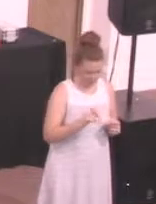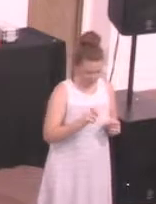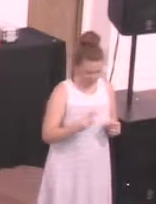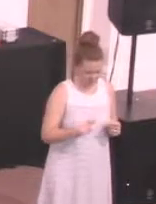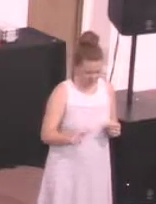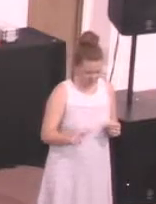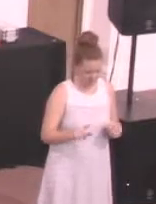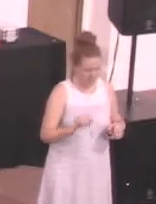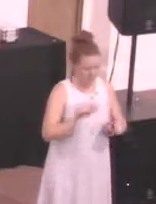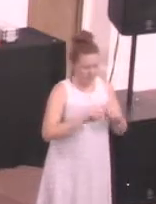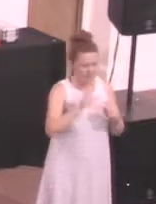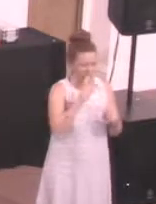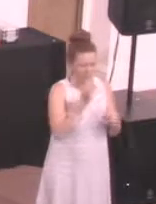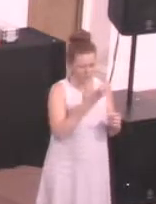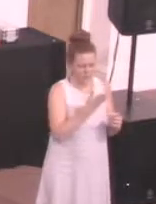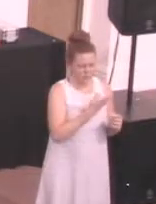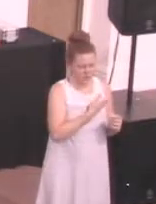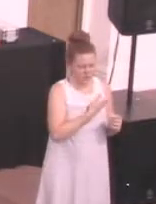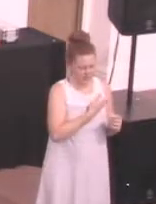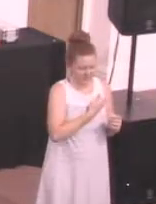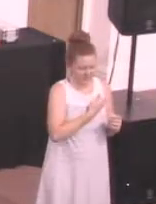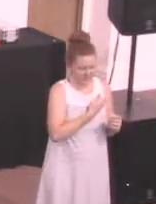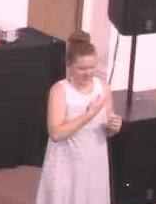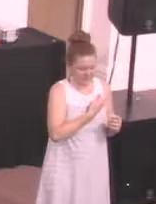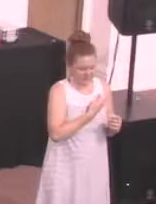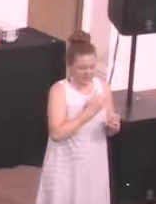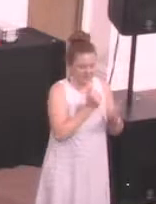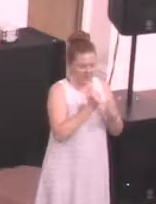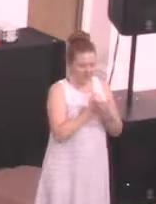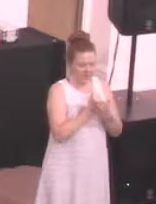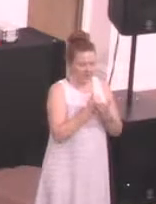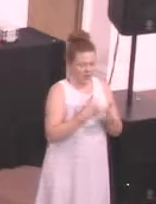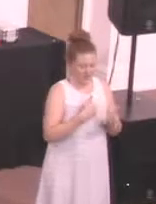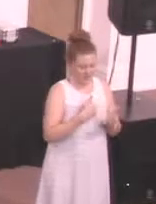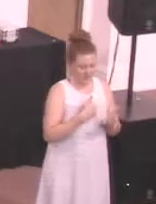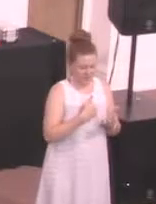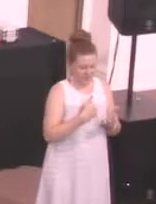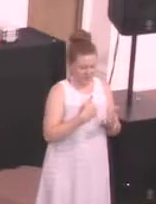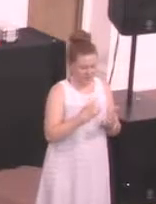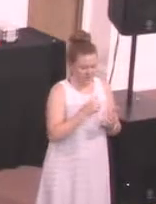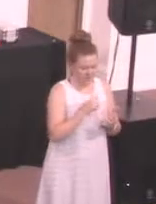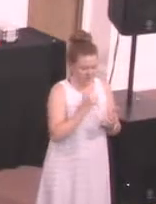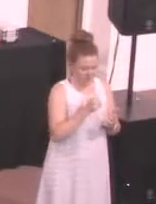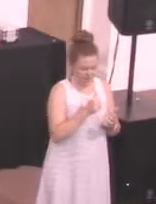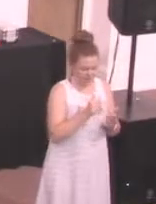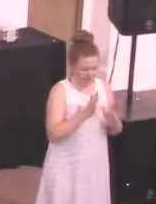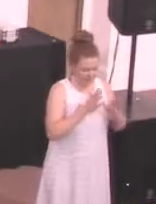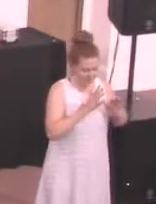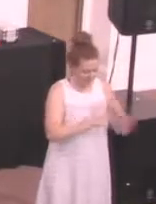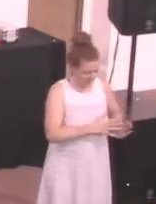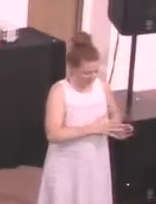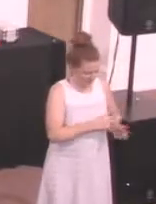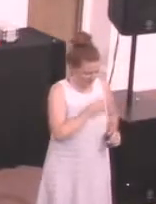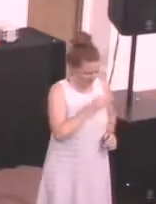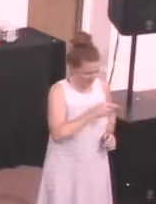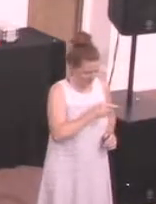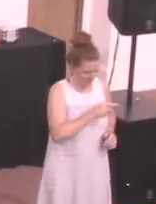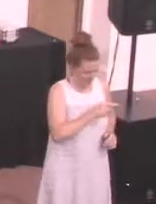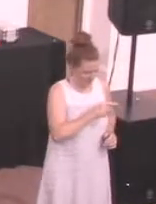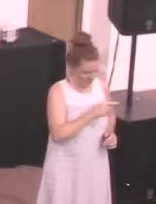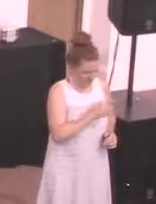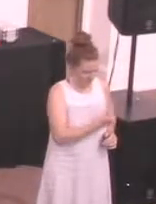when grace can be had. Help me not leave them as they